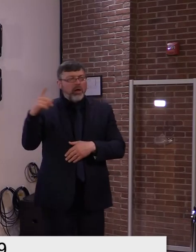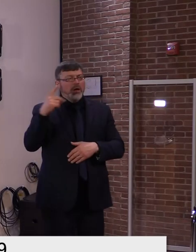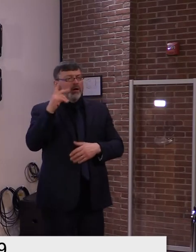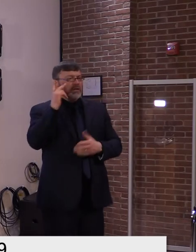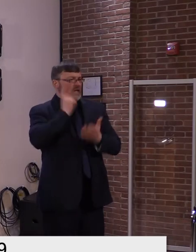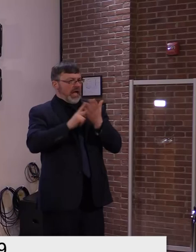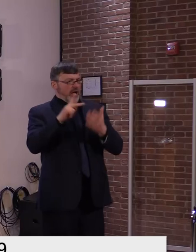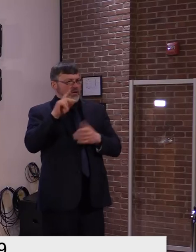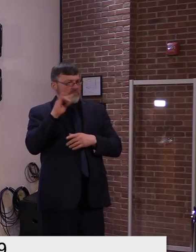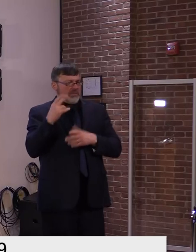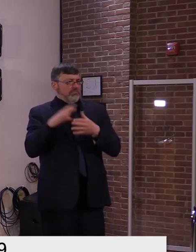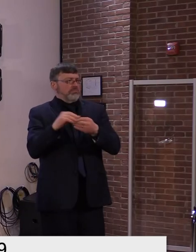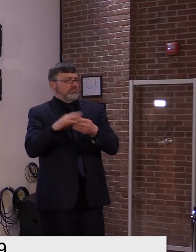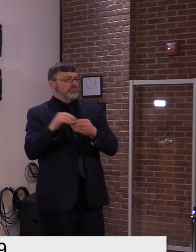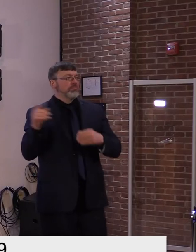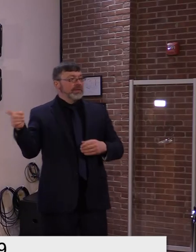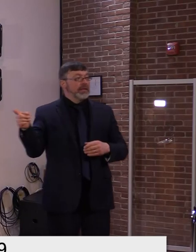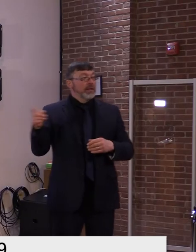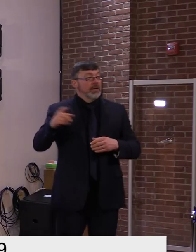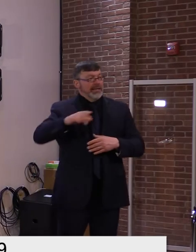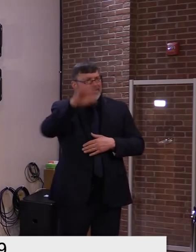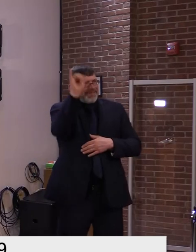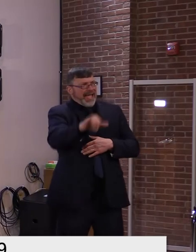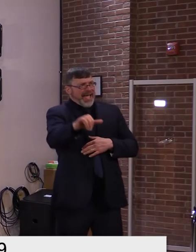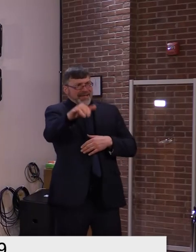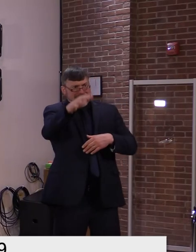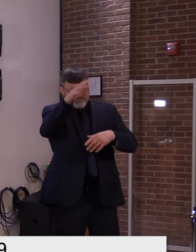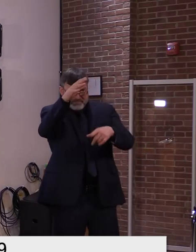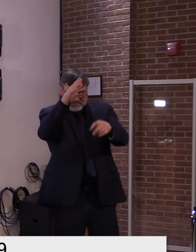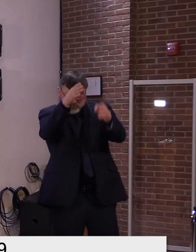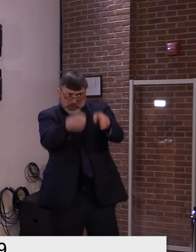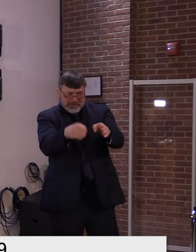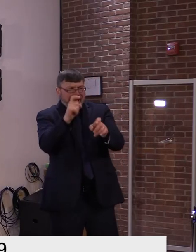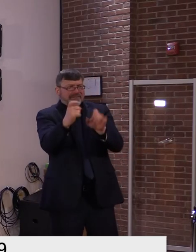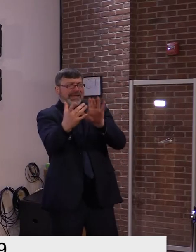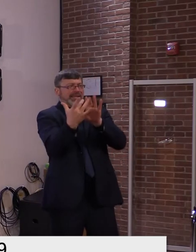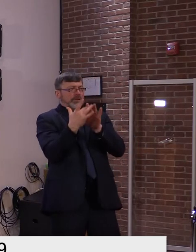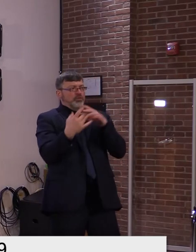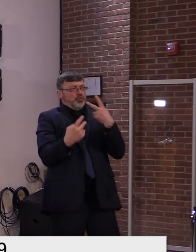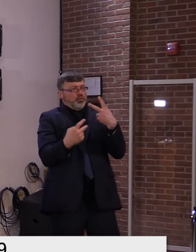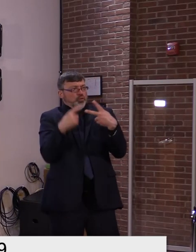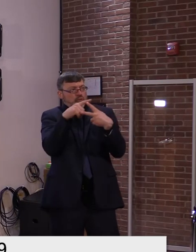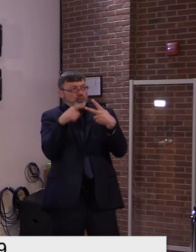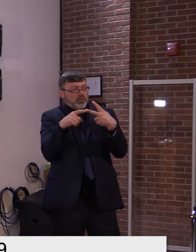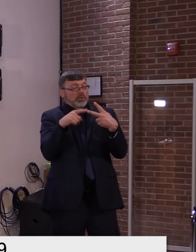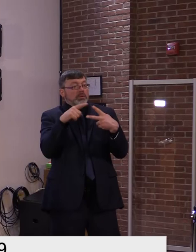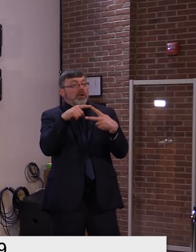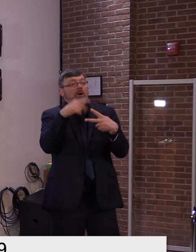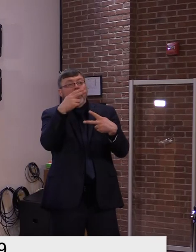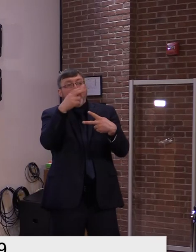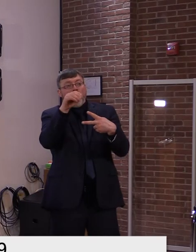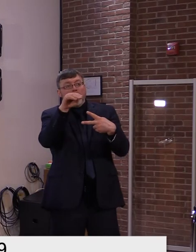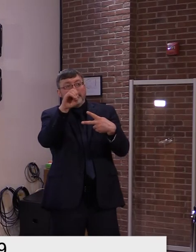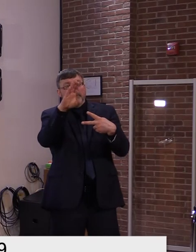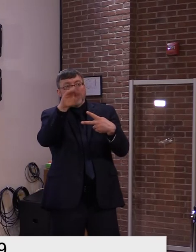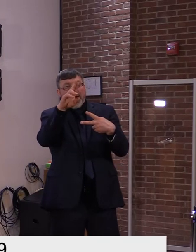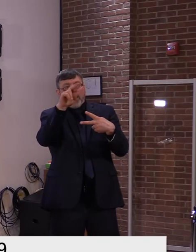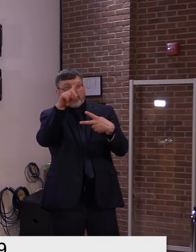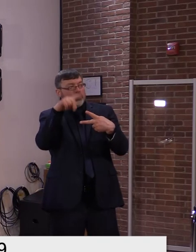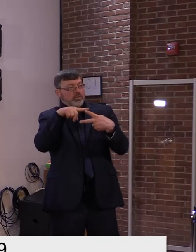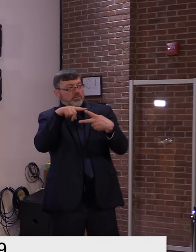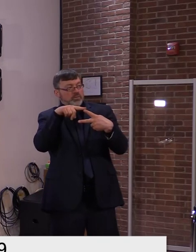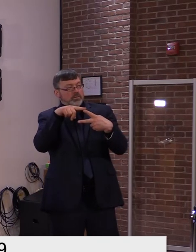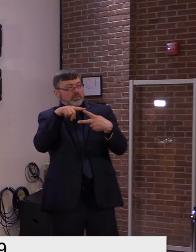Steve, I would advise, there's two programs. One, we have a homebound program which he can call and get, if